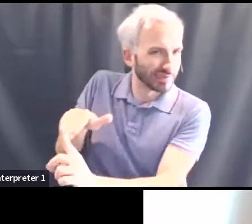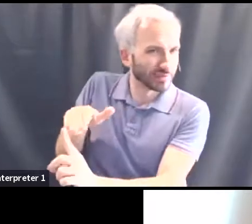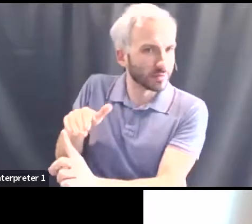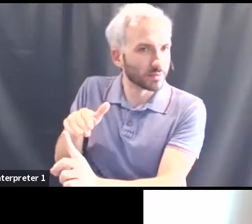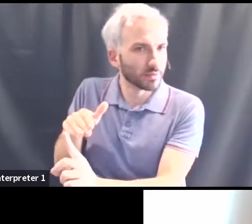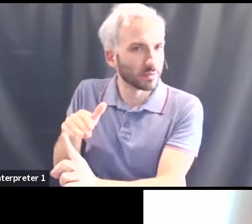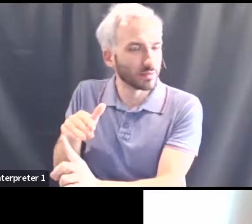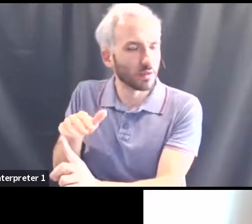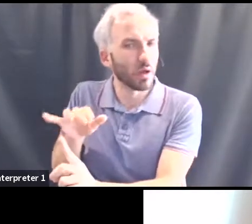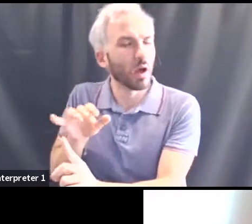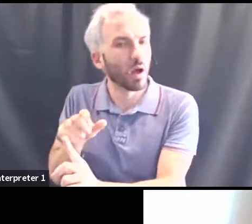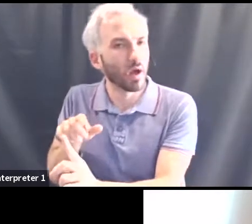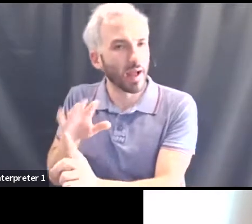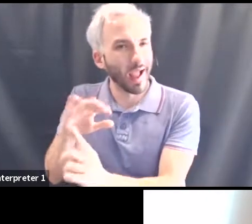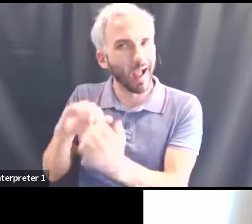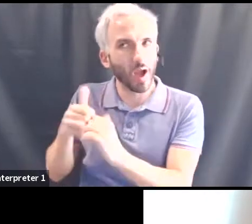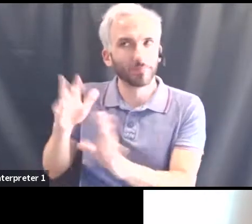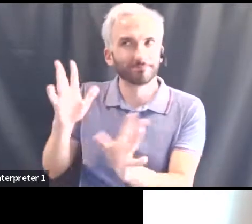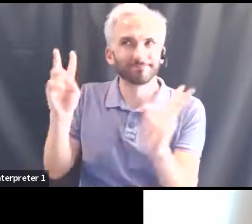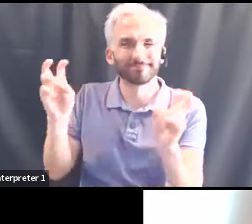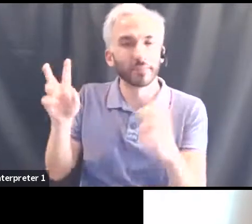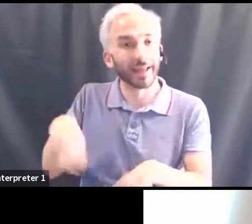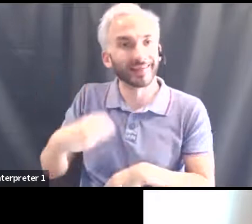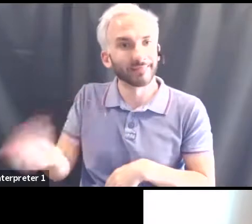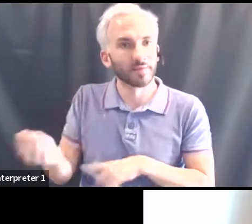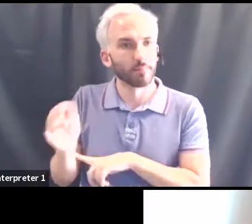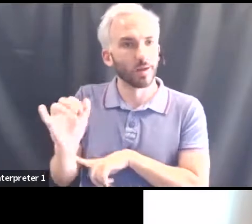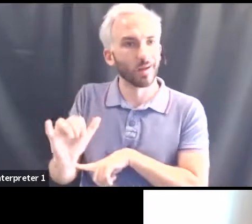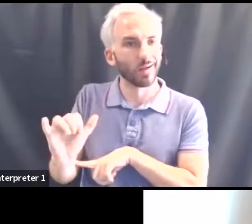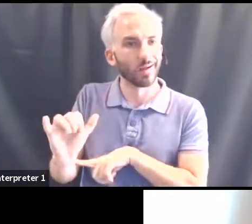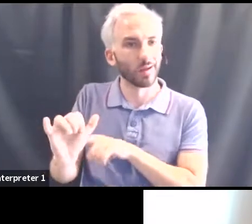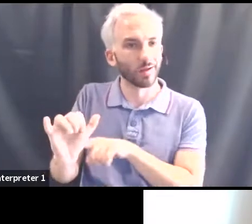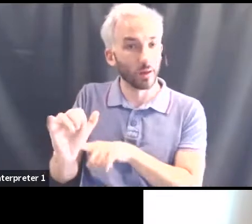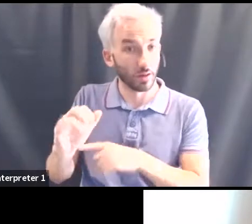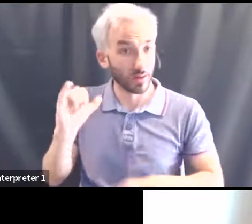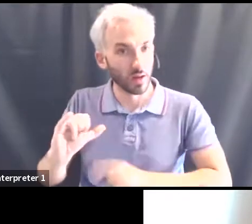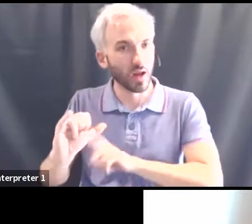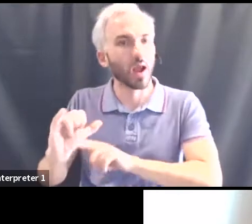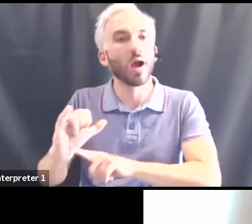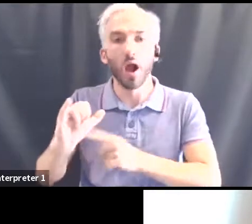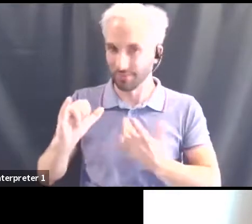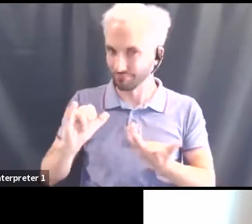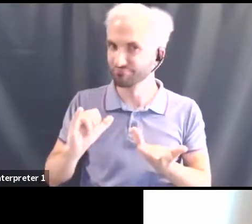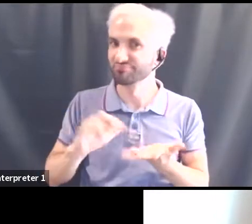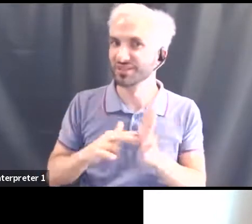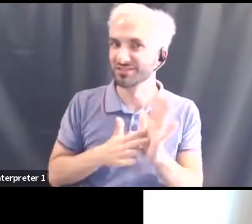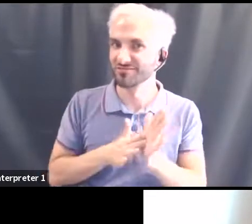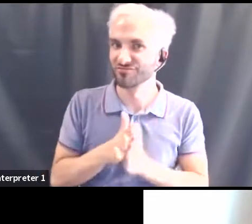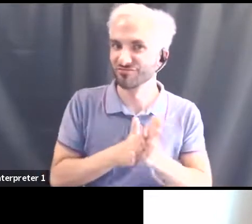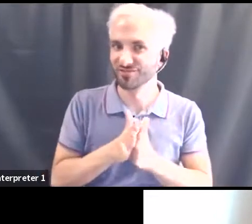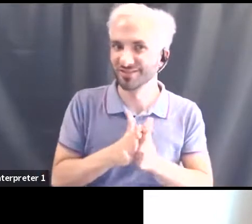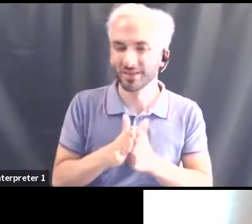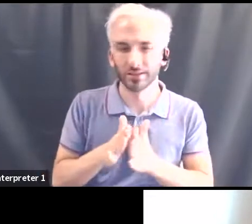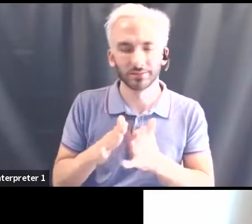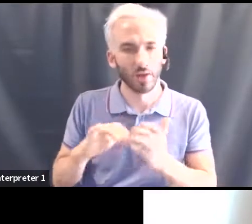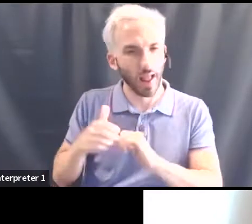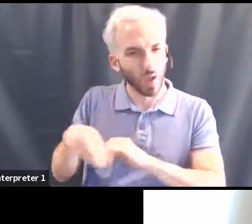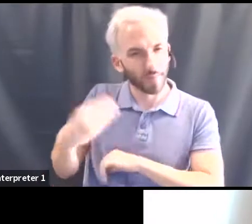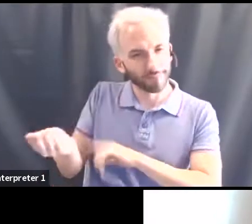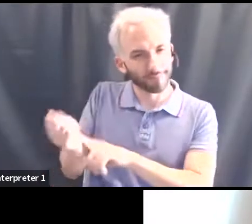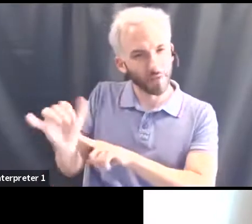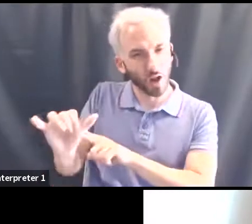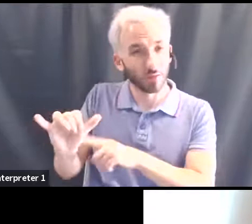dig deeper? And that's through art. I've seen beautiful art about certain issues that I didn't really know about, and it pushed me